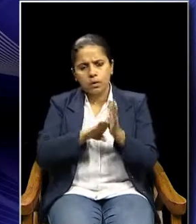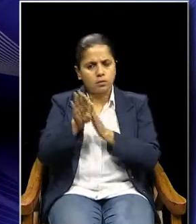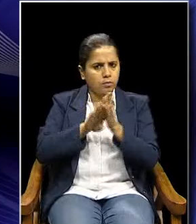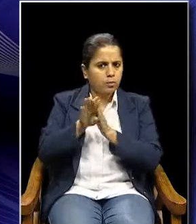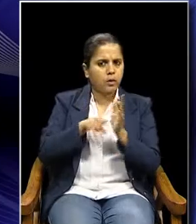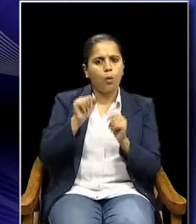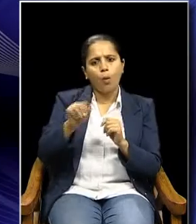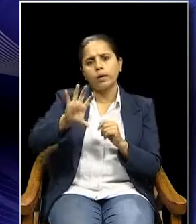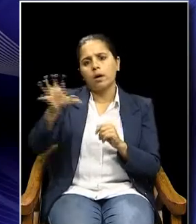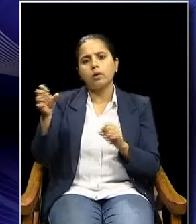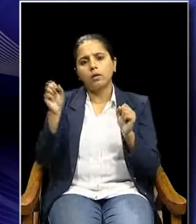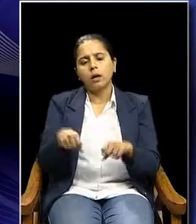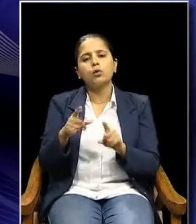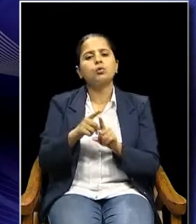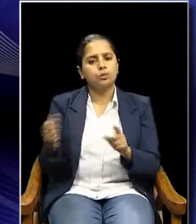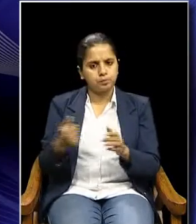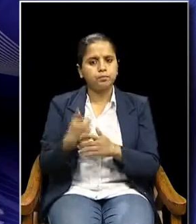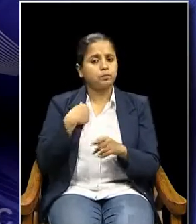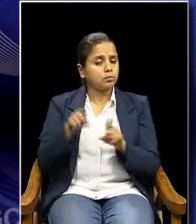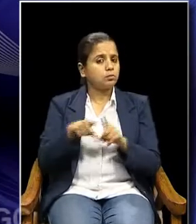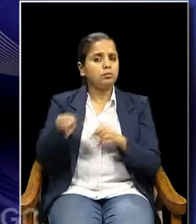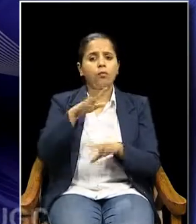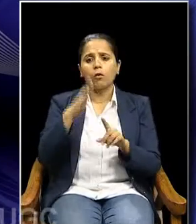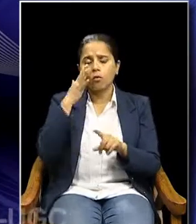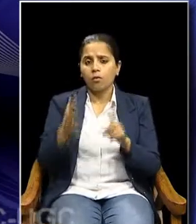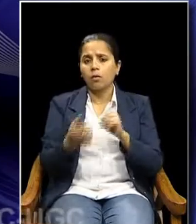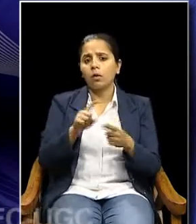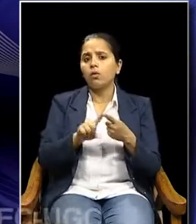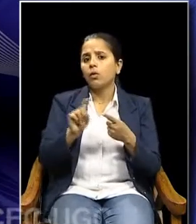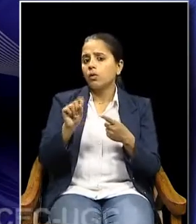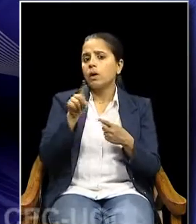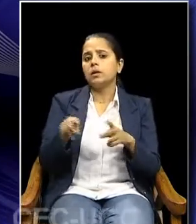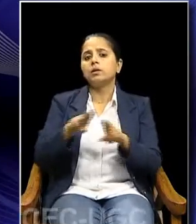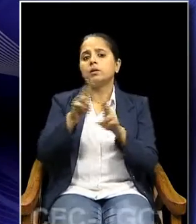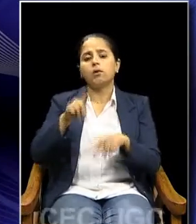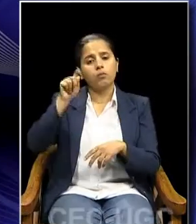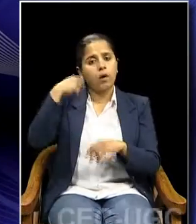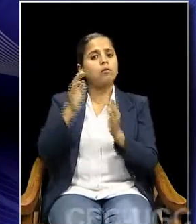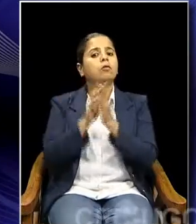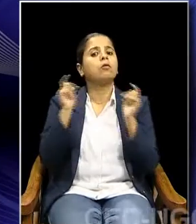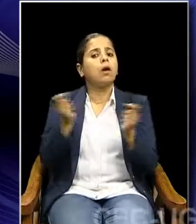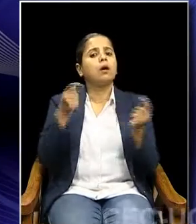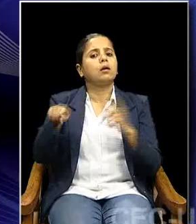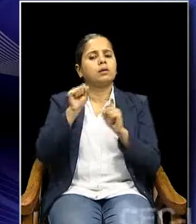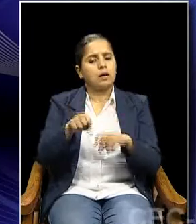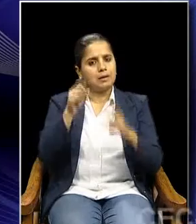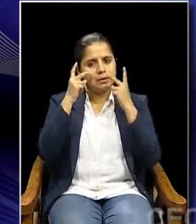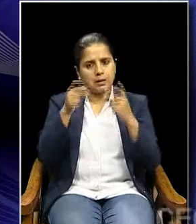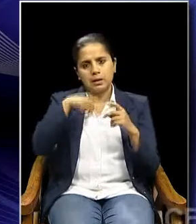of the country. We also find that the first international film festival, it could be seen in India